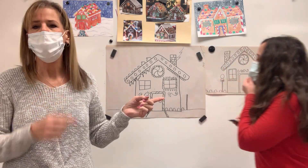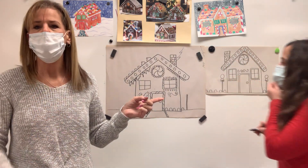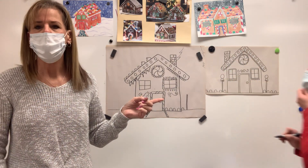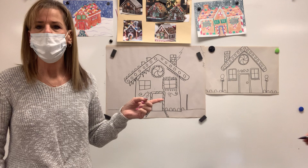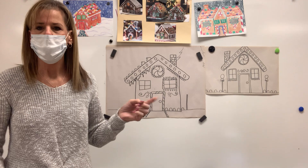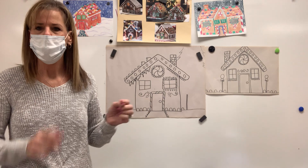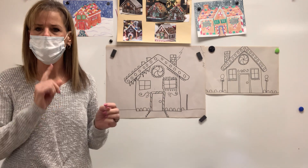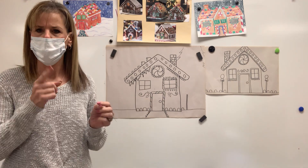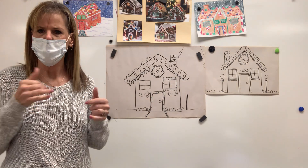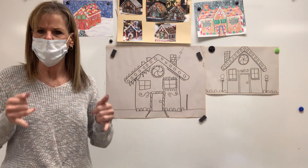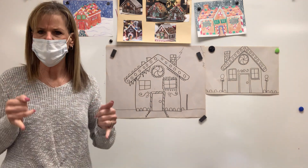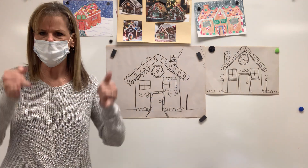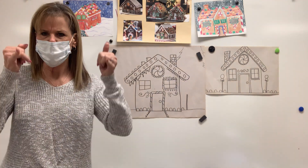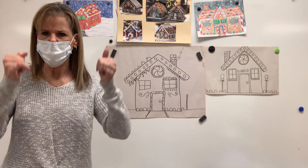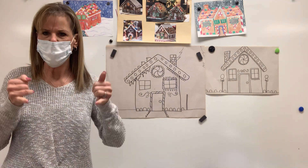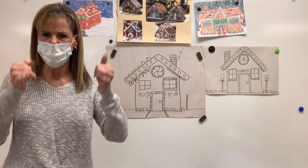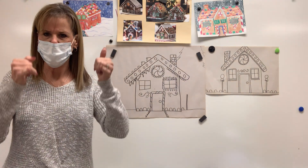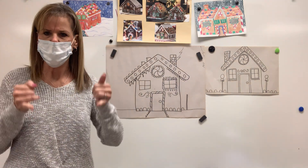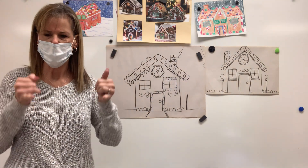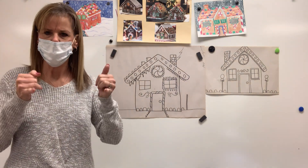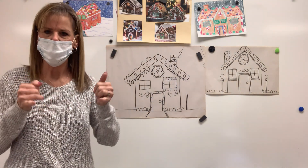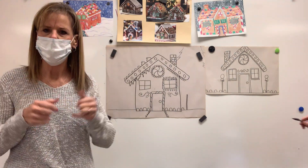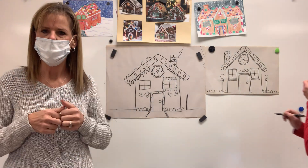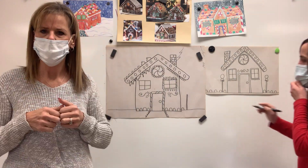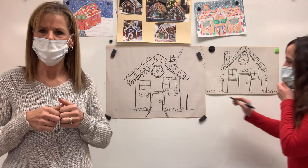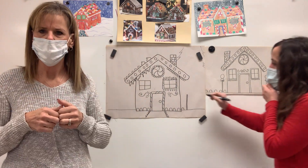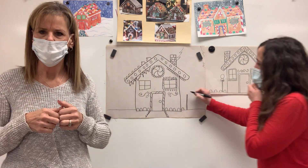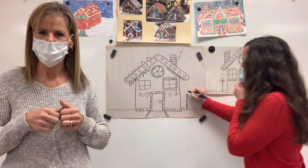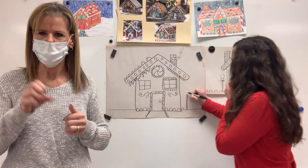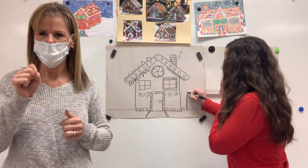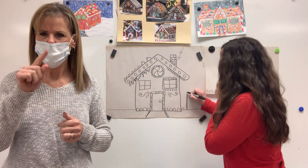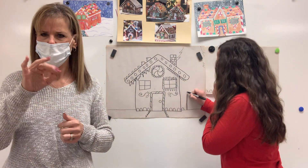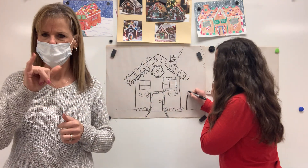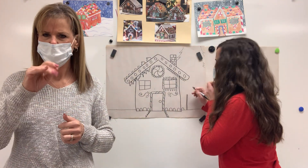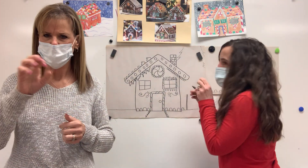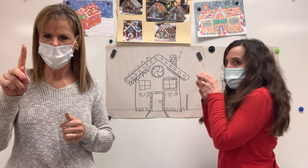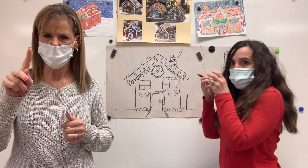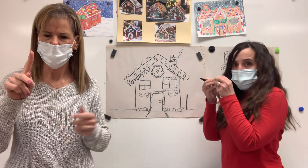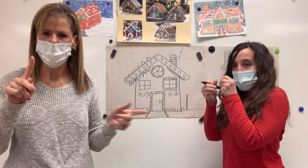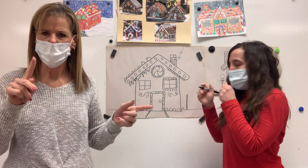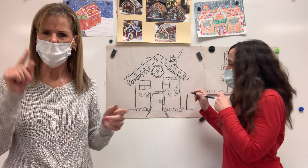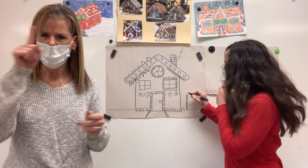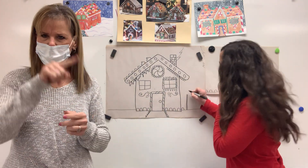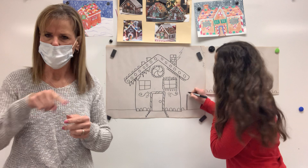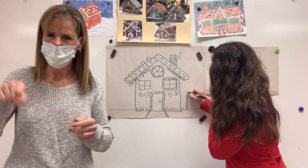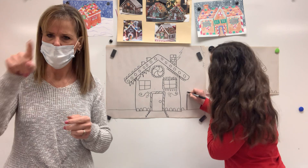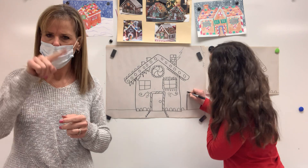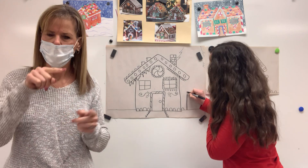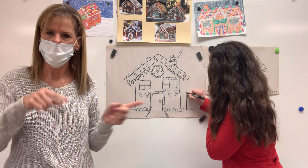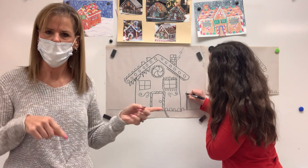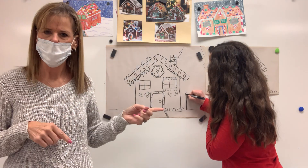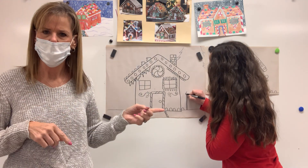Really skinny next to it, another straight line to make the stick. And then to make that little wrapper, we're just going to make kind of